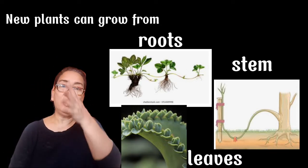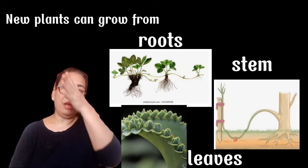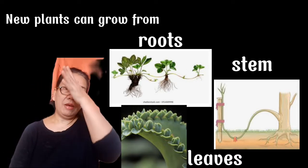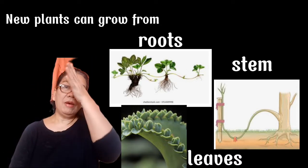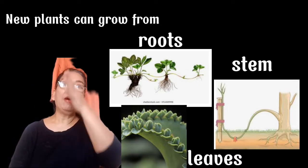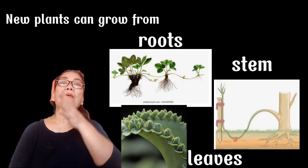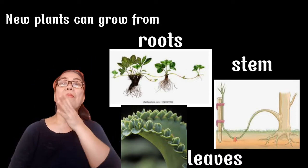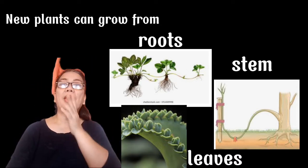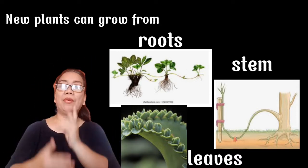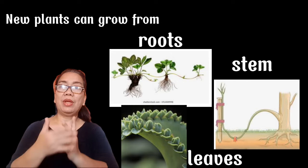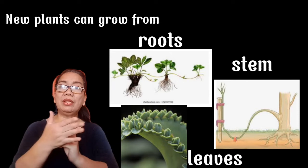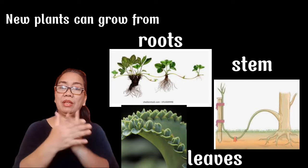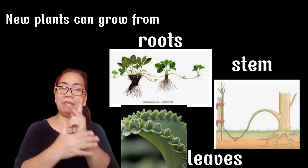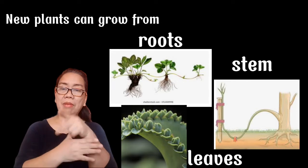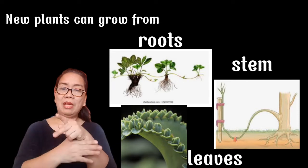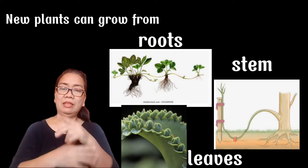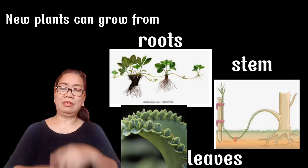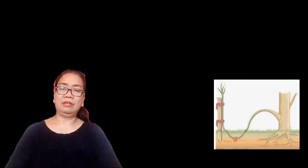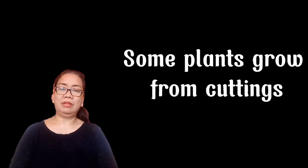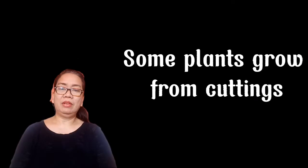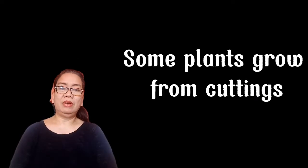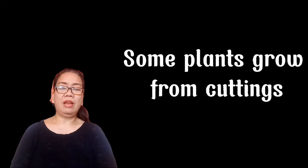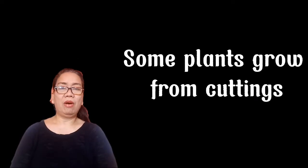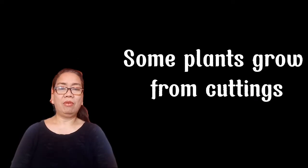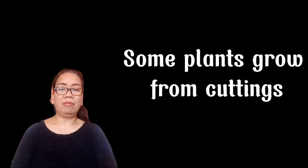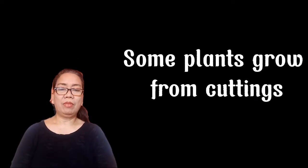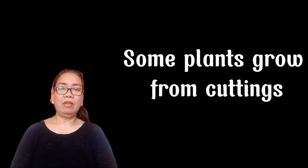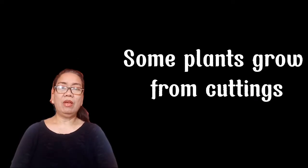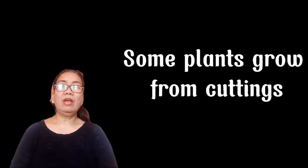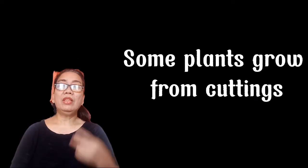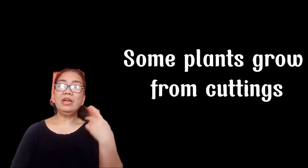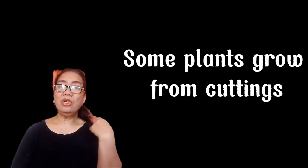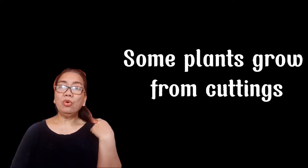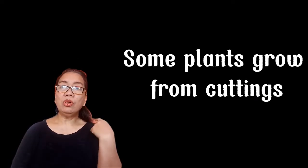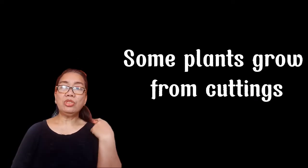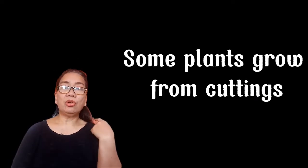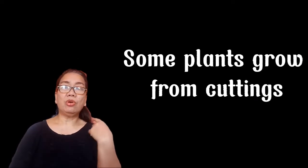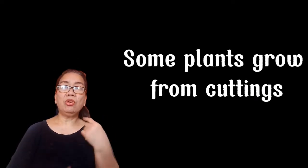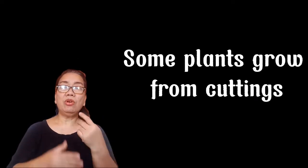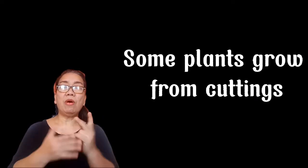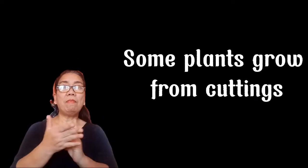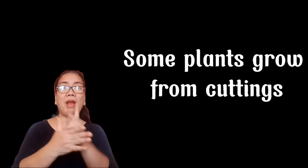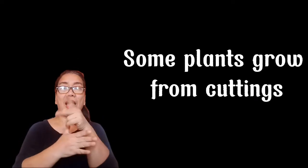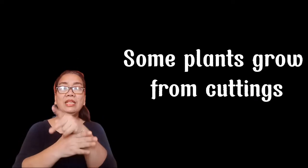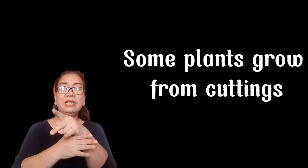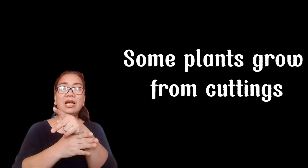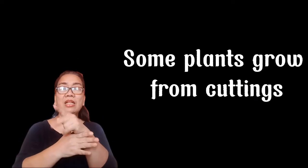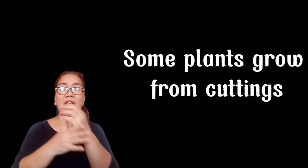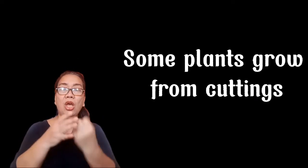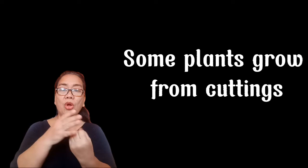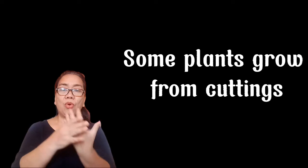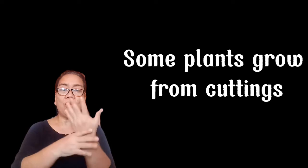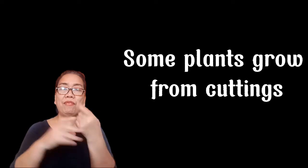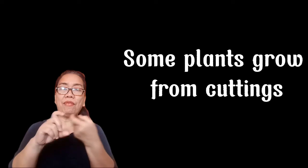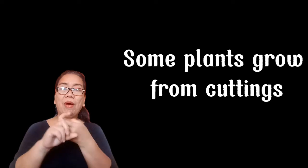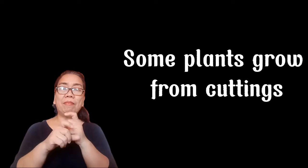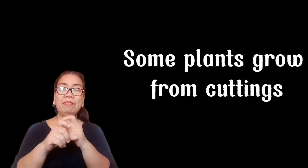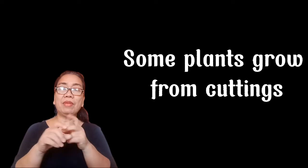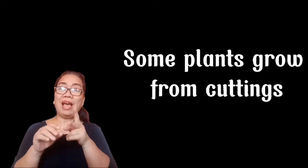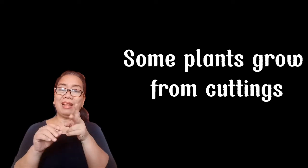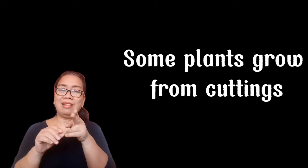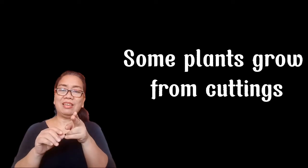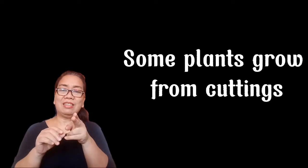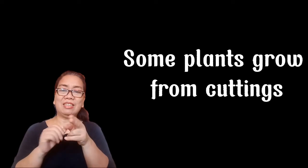own parent plant. Now, there are also plants that grow